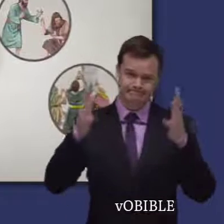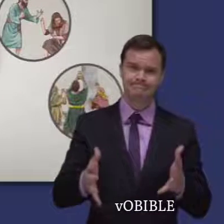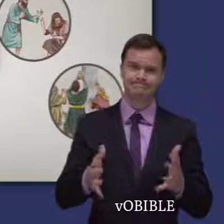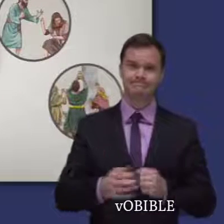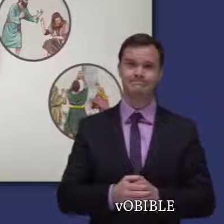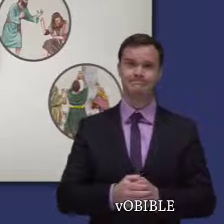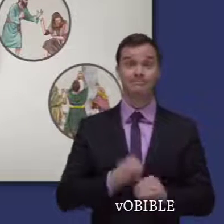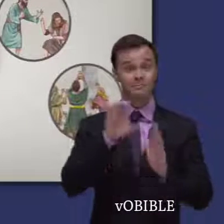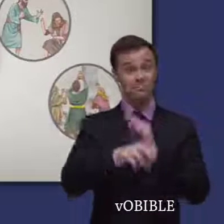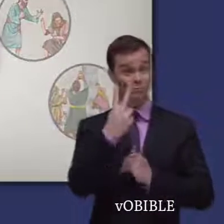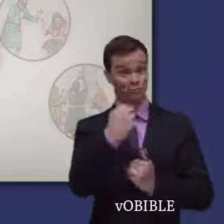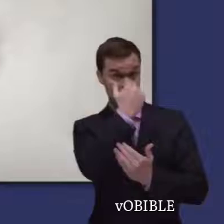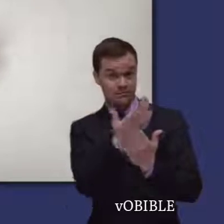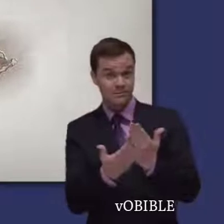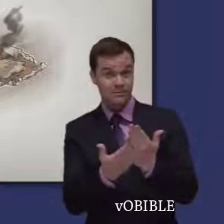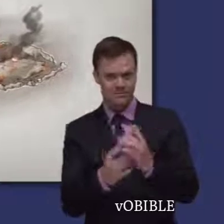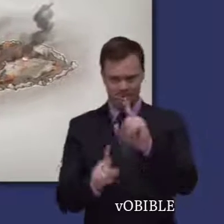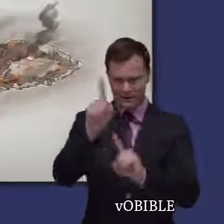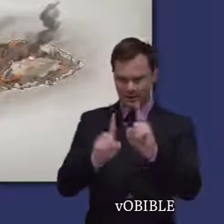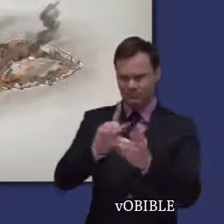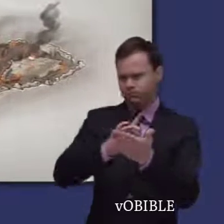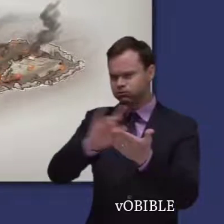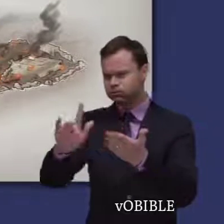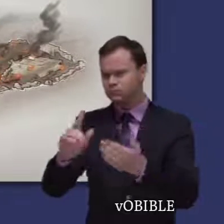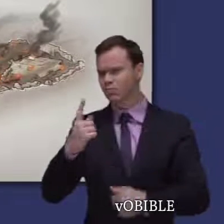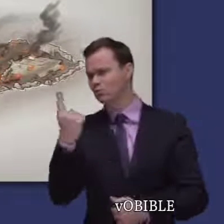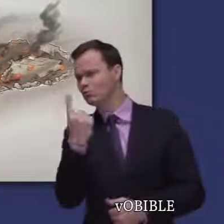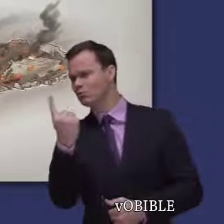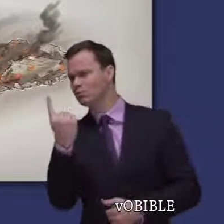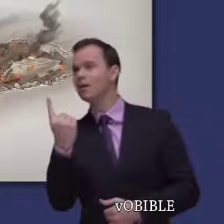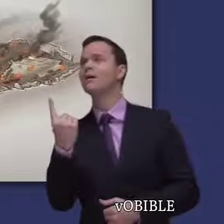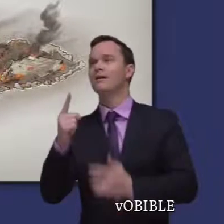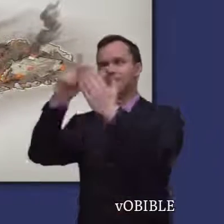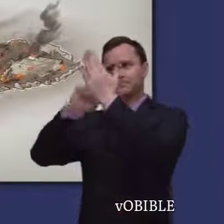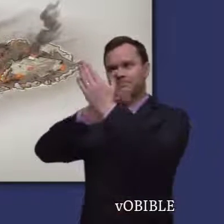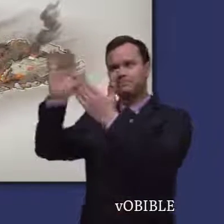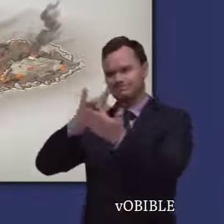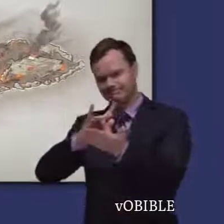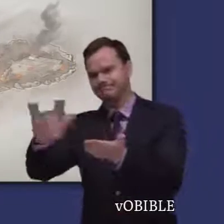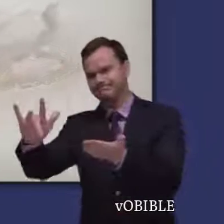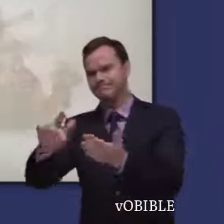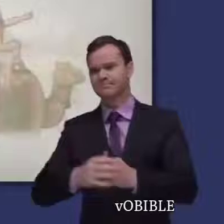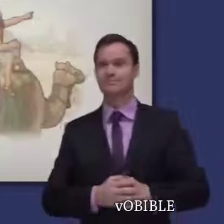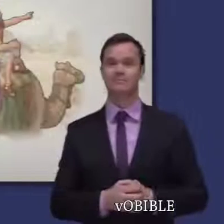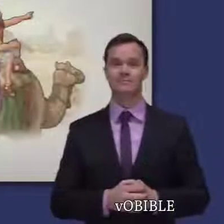sins. Chapter 2 reveals that it was Jehovah himself who brought about Jerusalem's